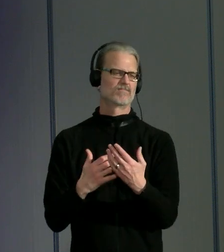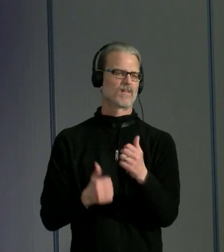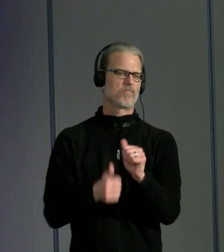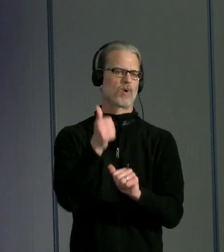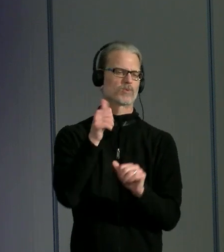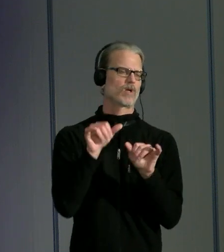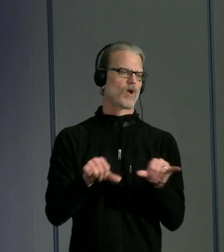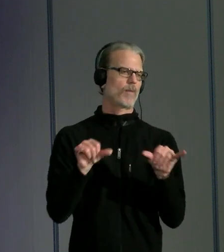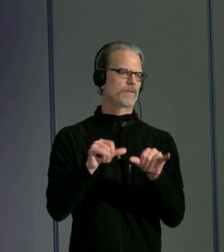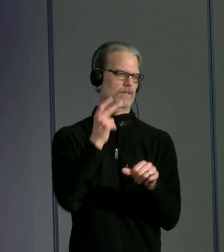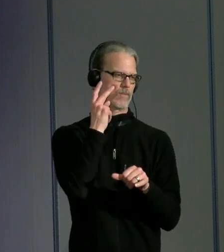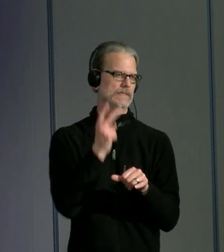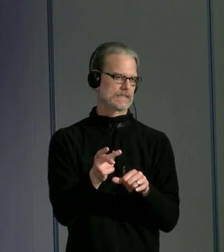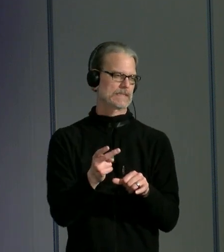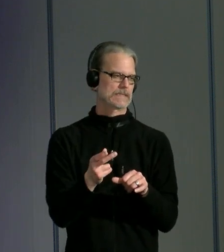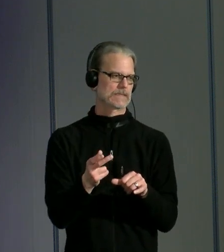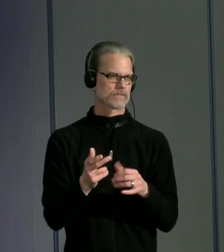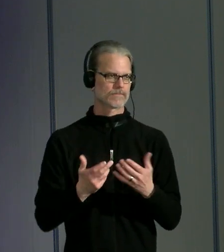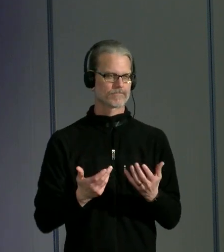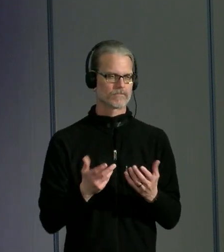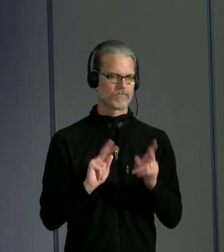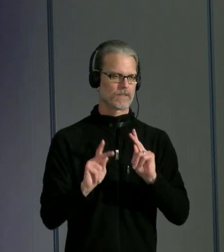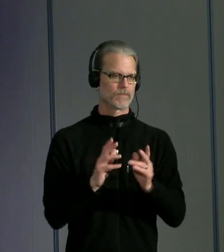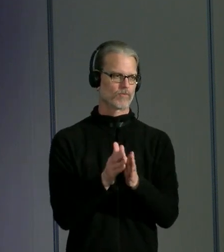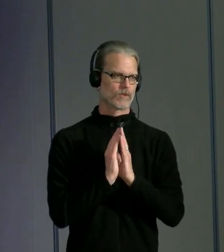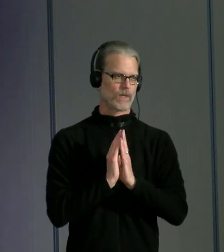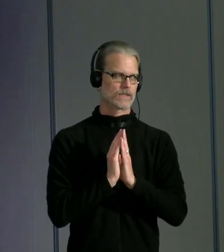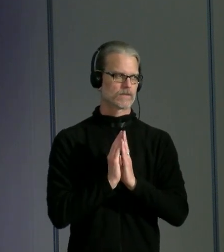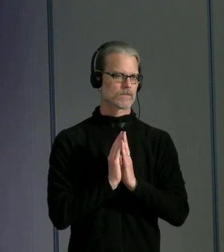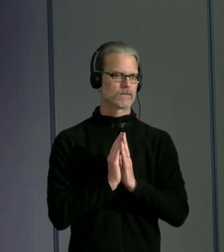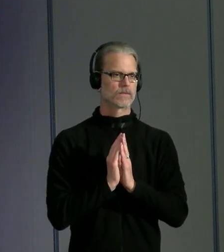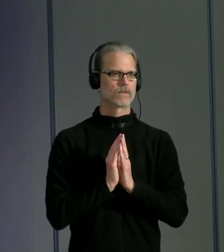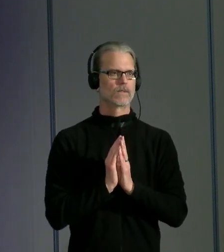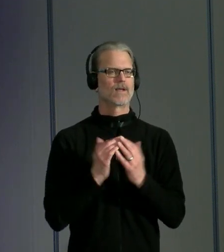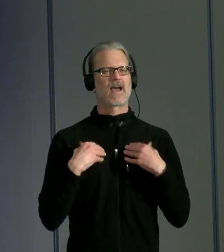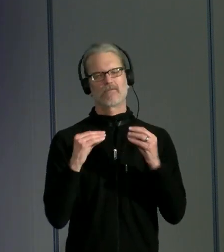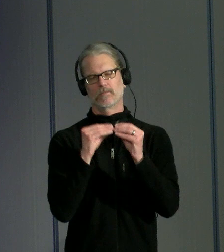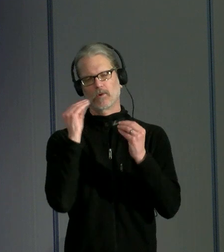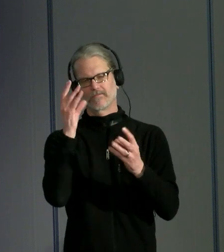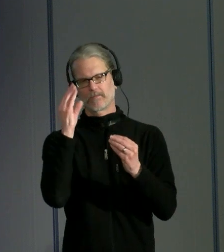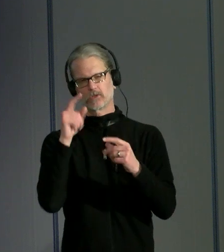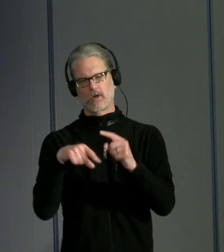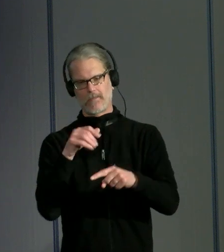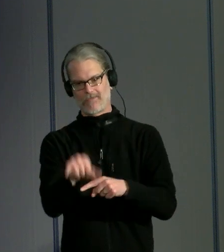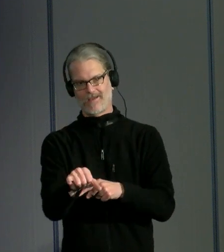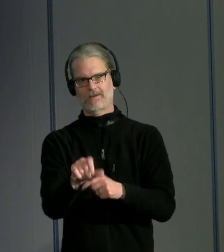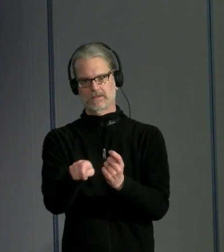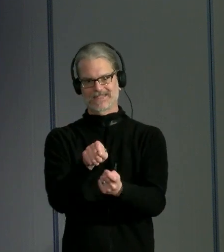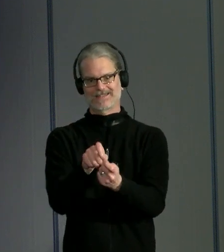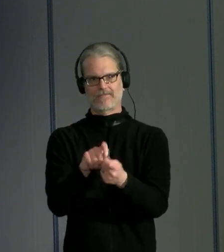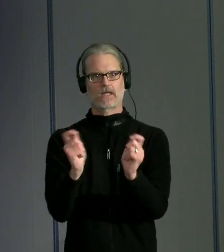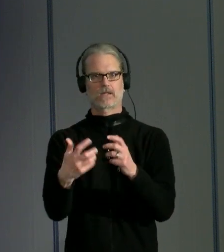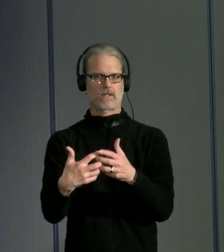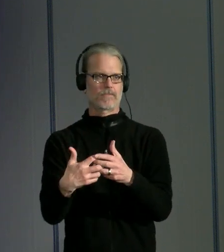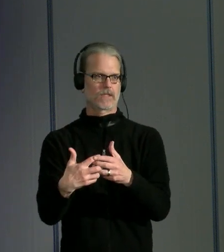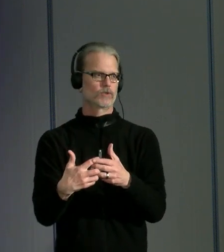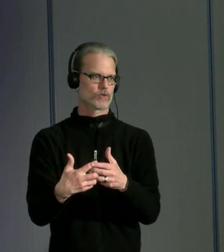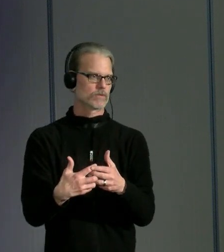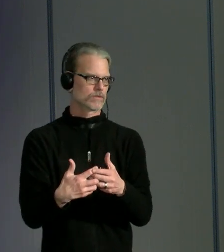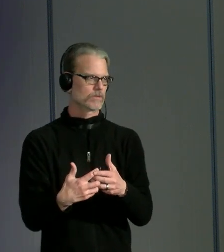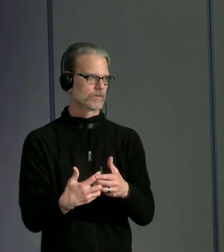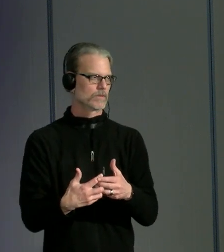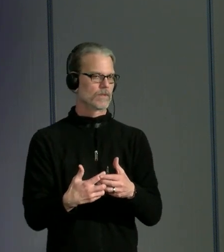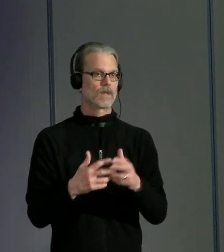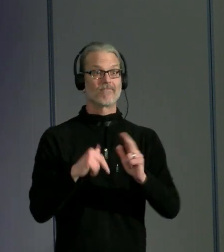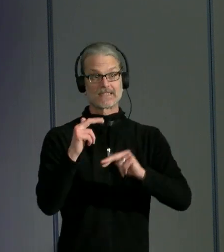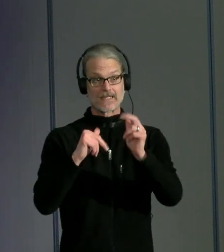Jan callers are requesting. So you can get more detailed information on accessible information and